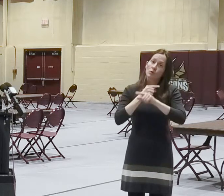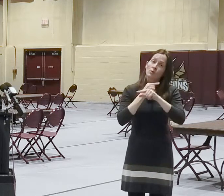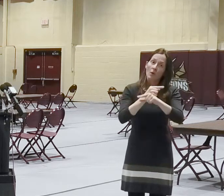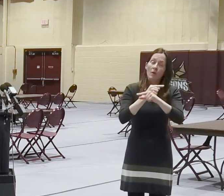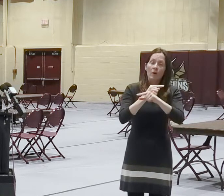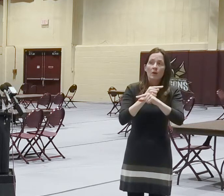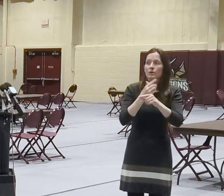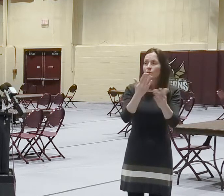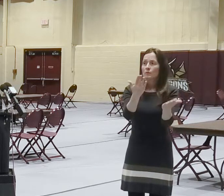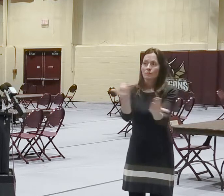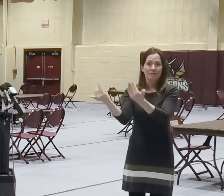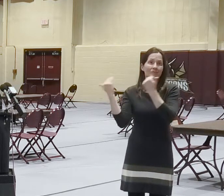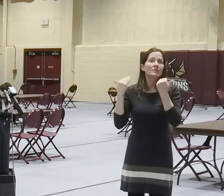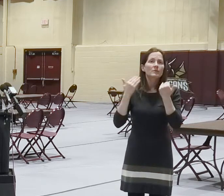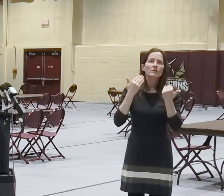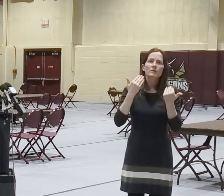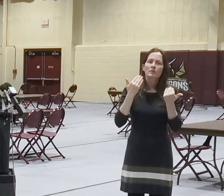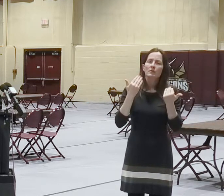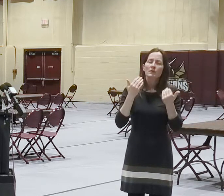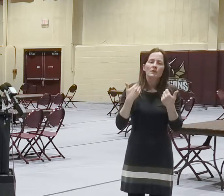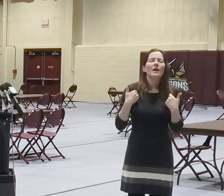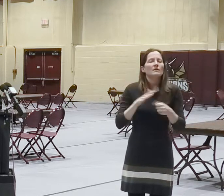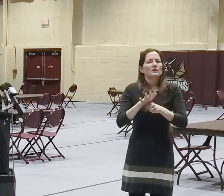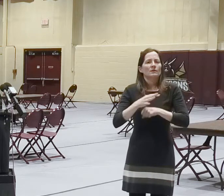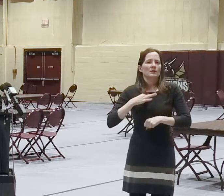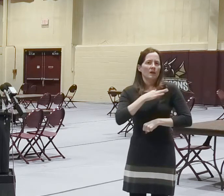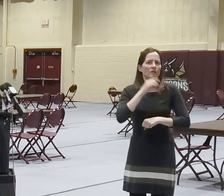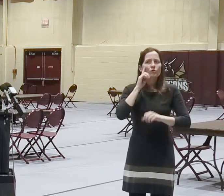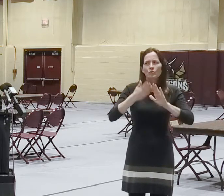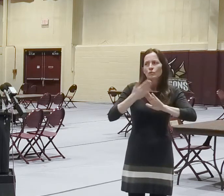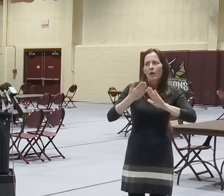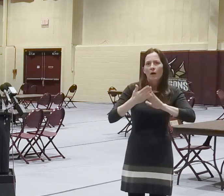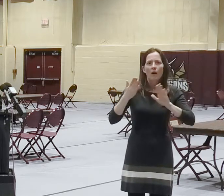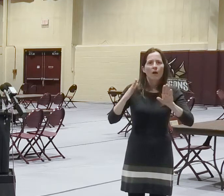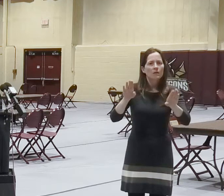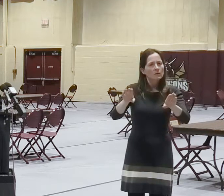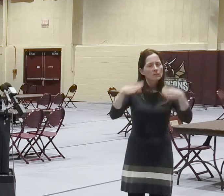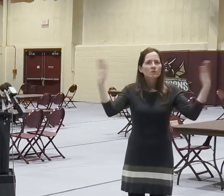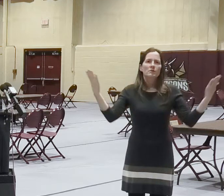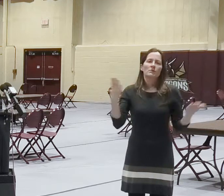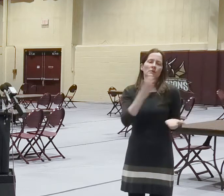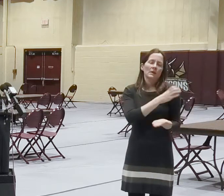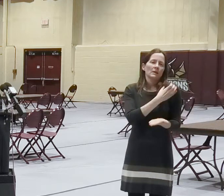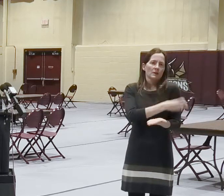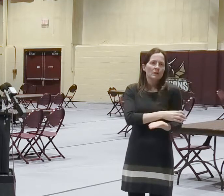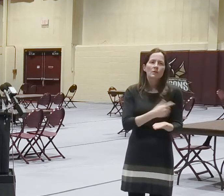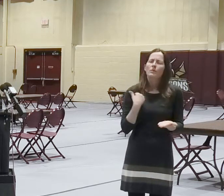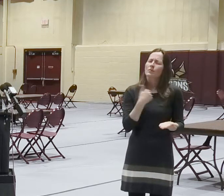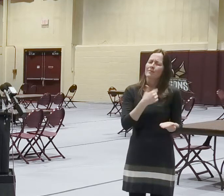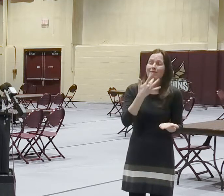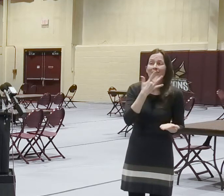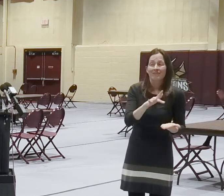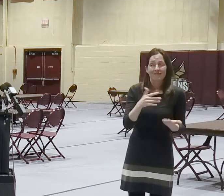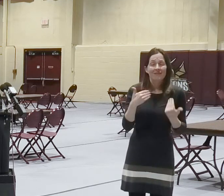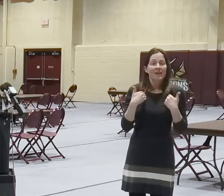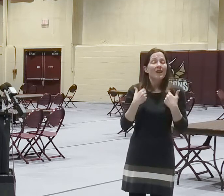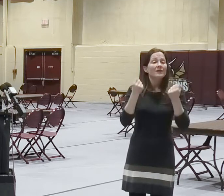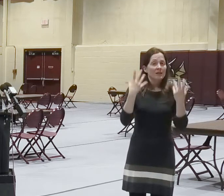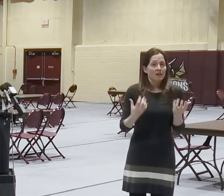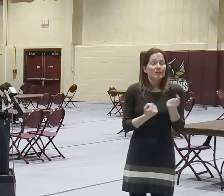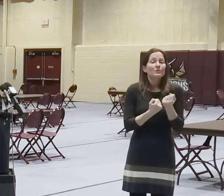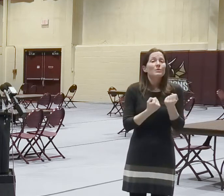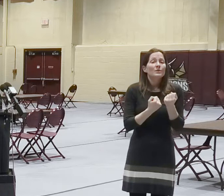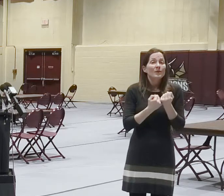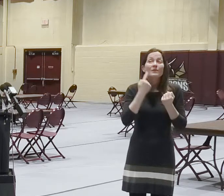a mass vax clinic. We are fortunate to have the support of so many to make this and eventually